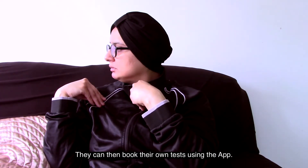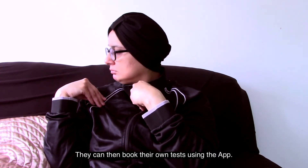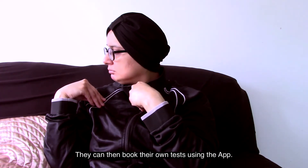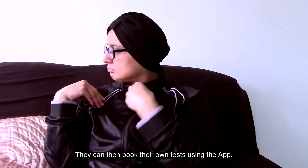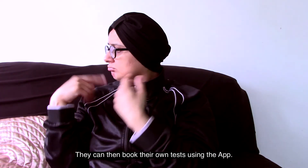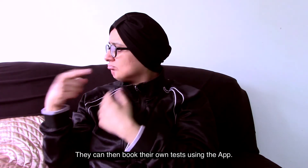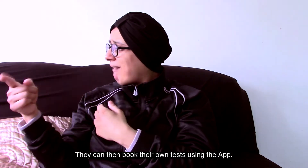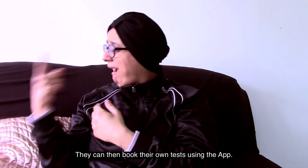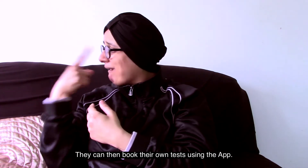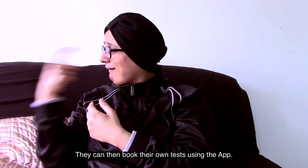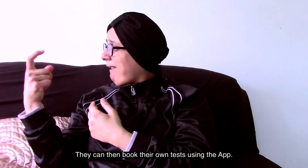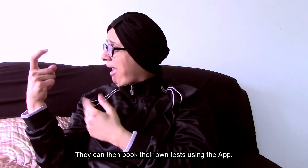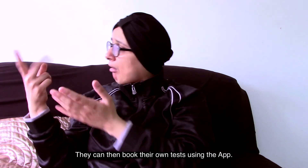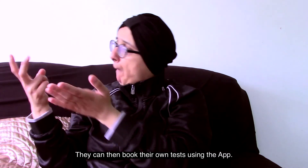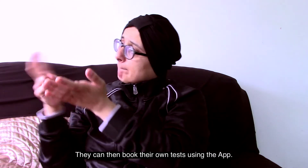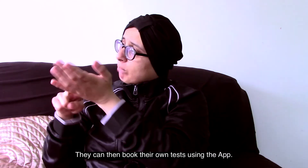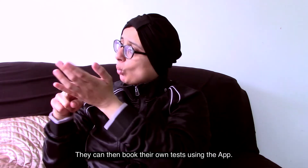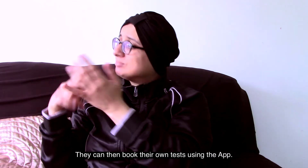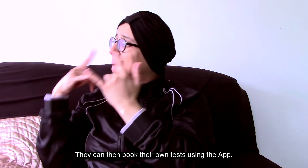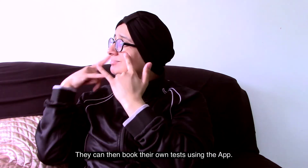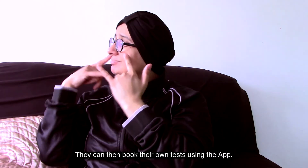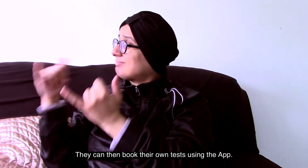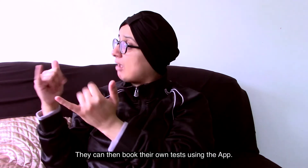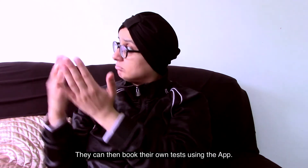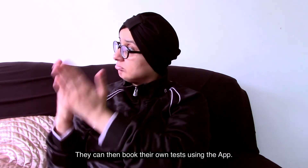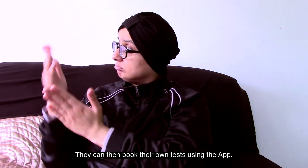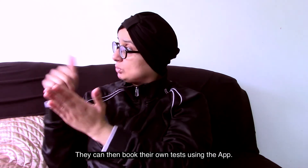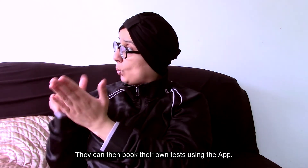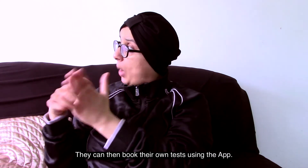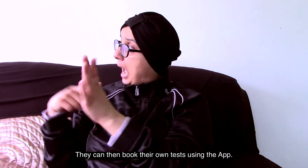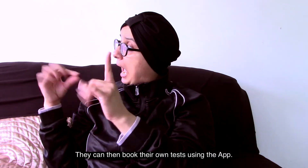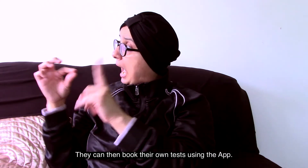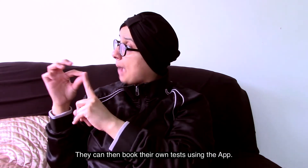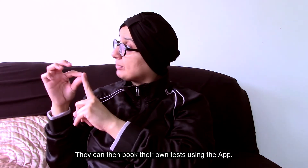They can then book their own tests using the app.